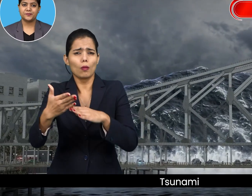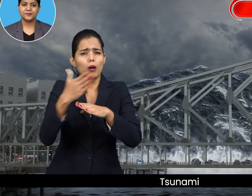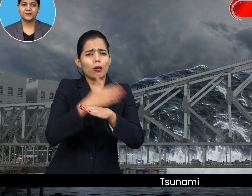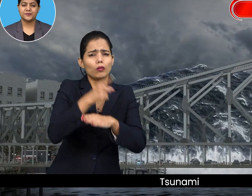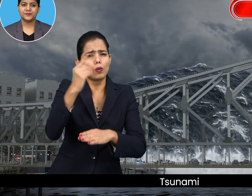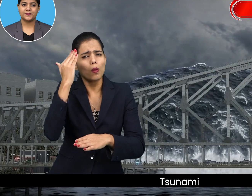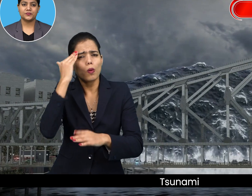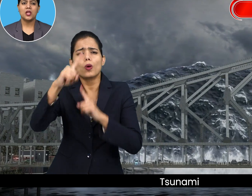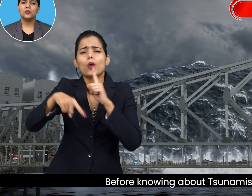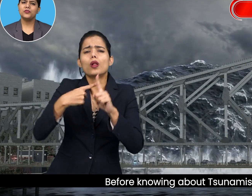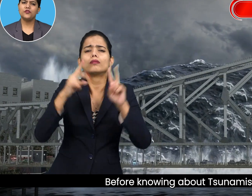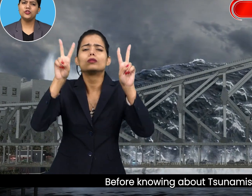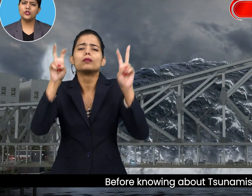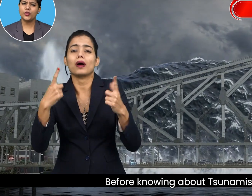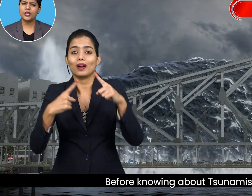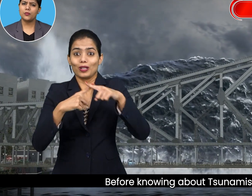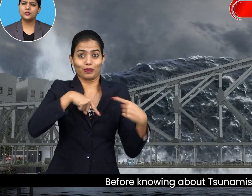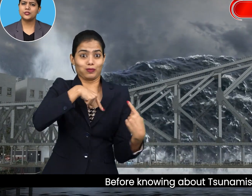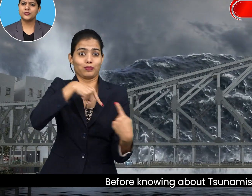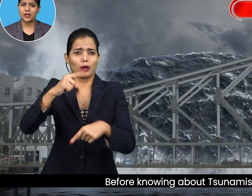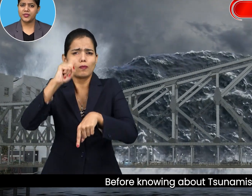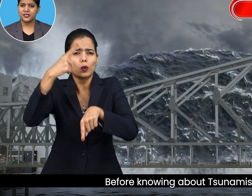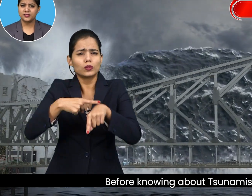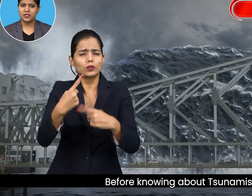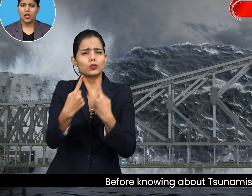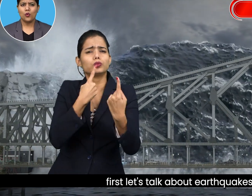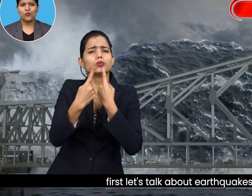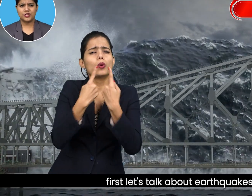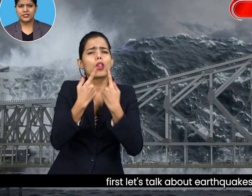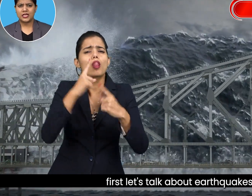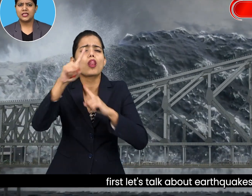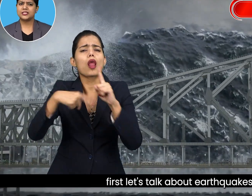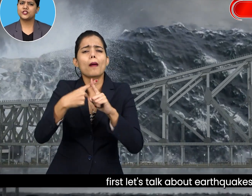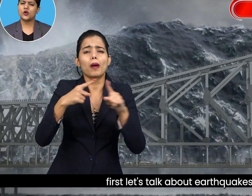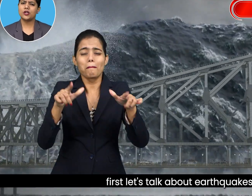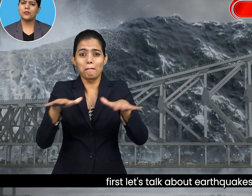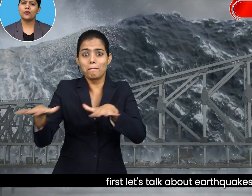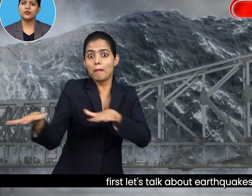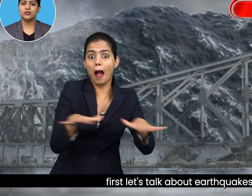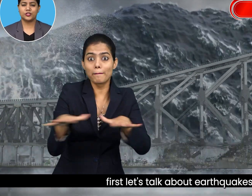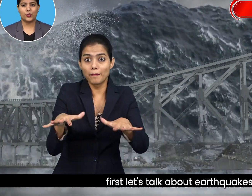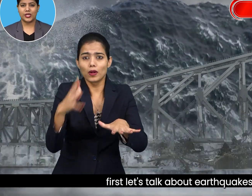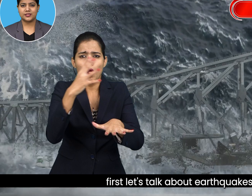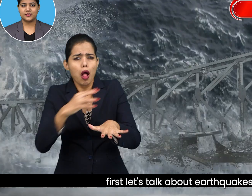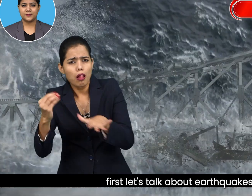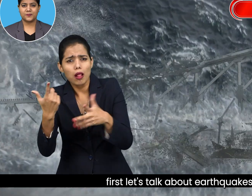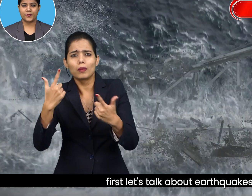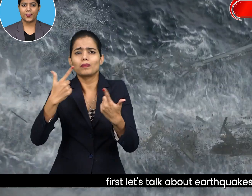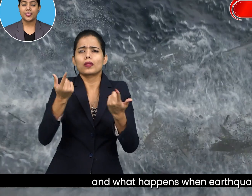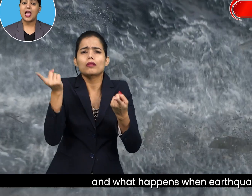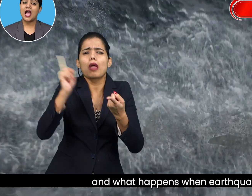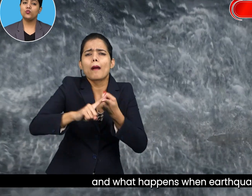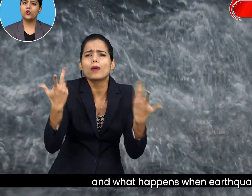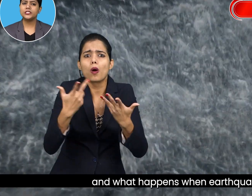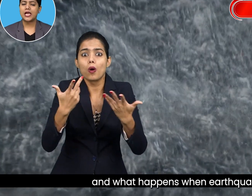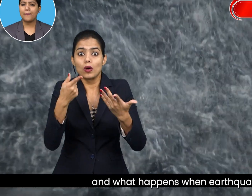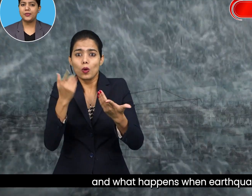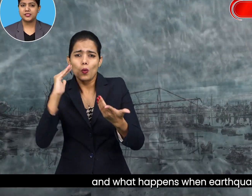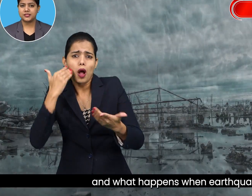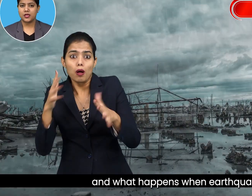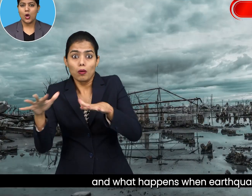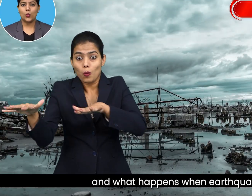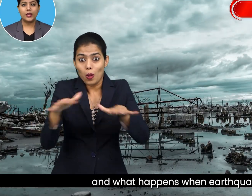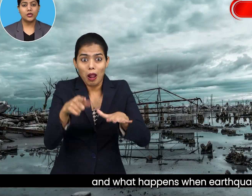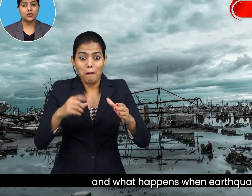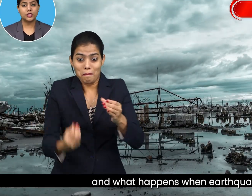Tsunami. Before knowing about tsunamis, first let's talk about earthquakes and what